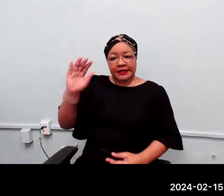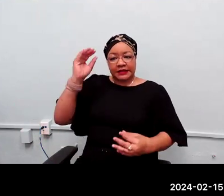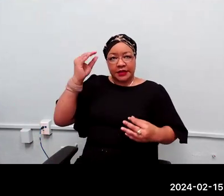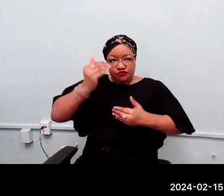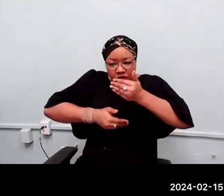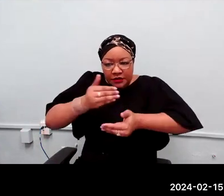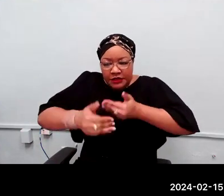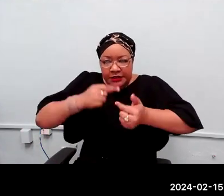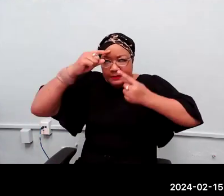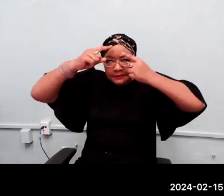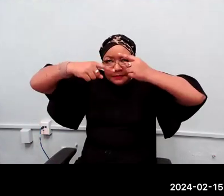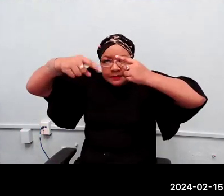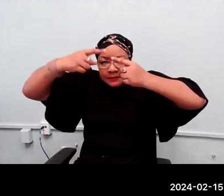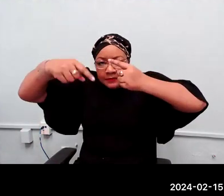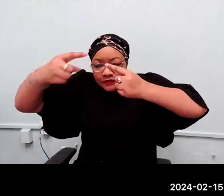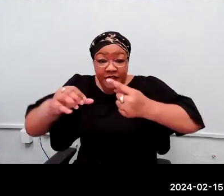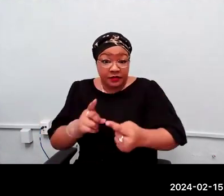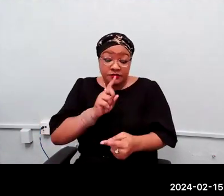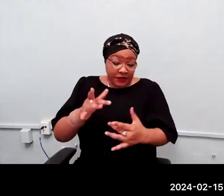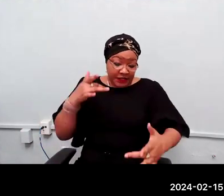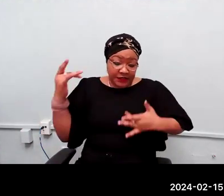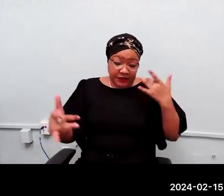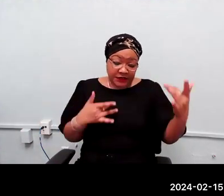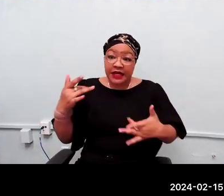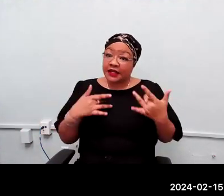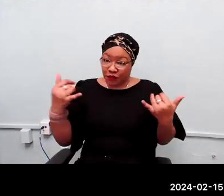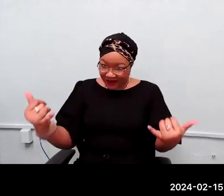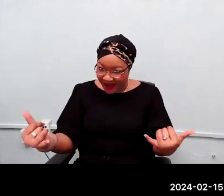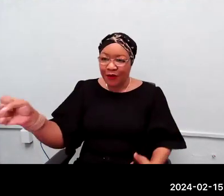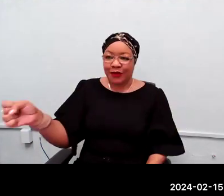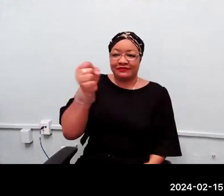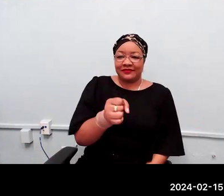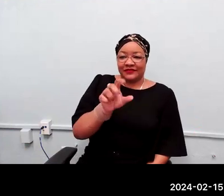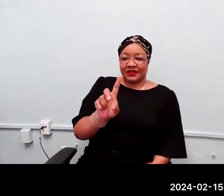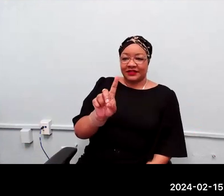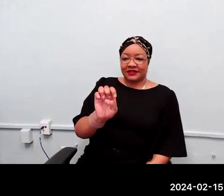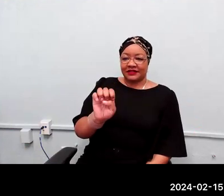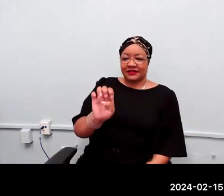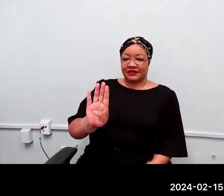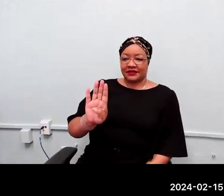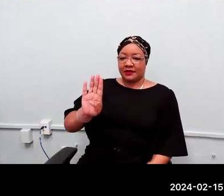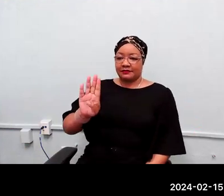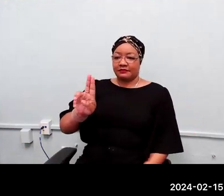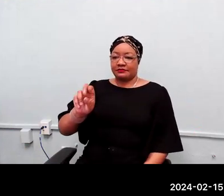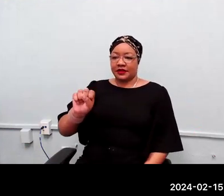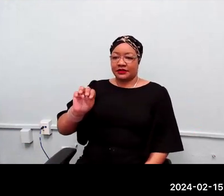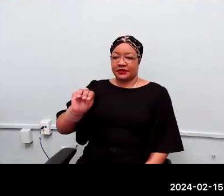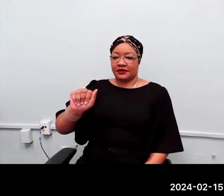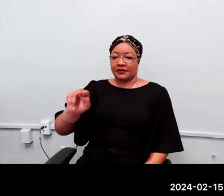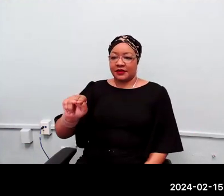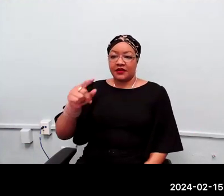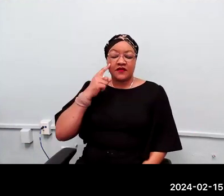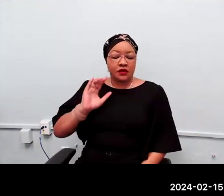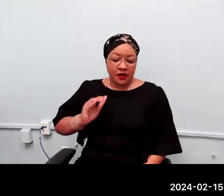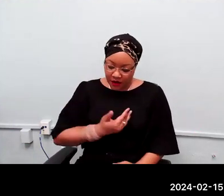really exciting to bring Deb Busman here in the spring to start us off with our first event